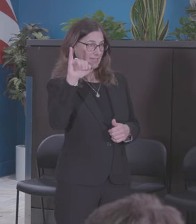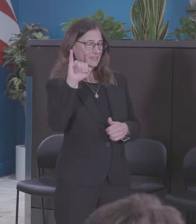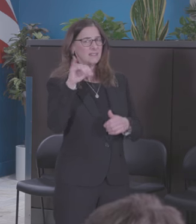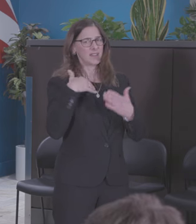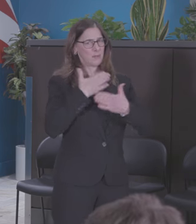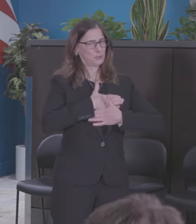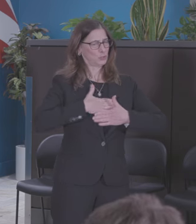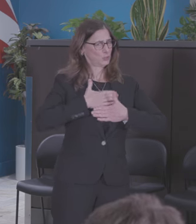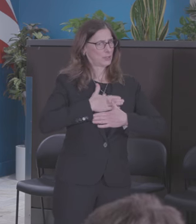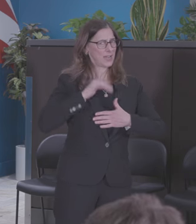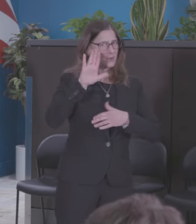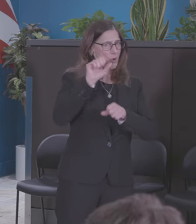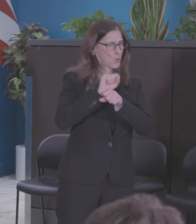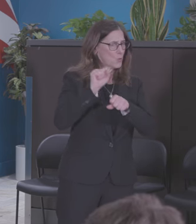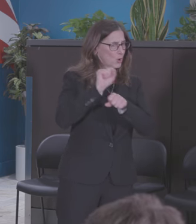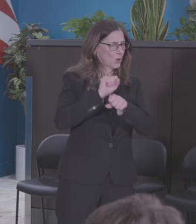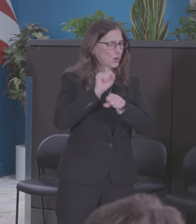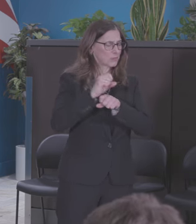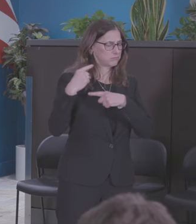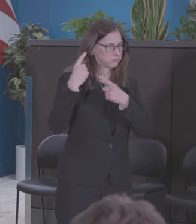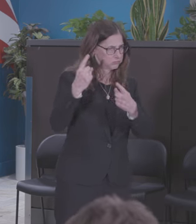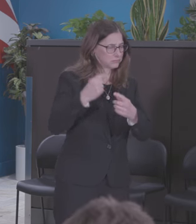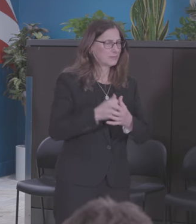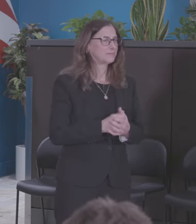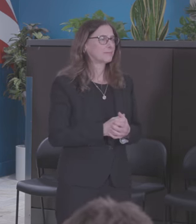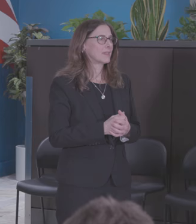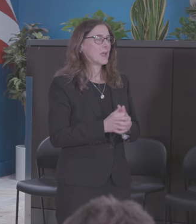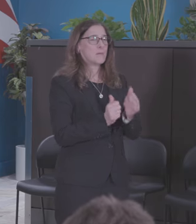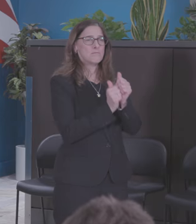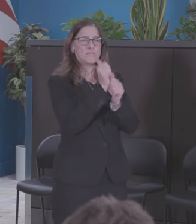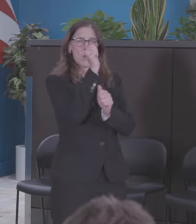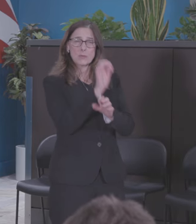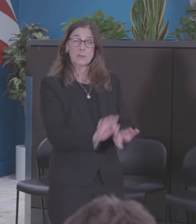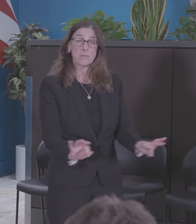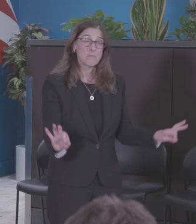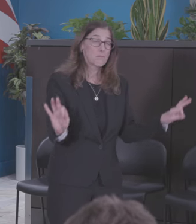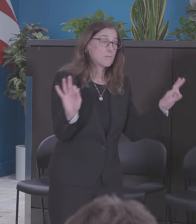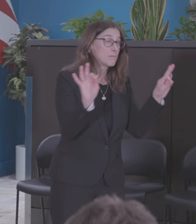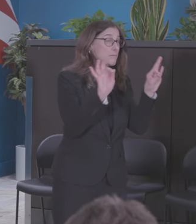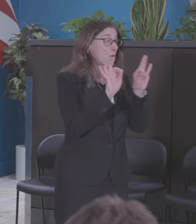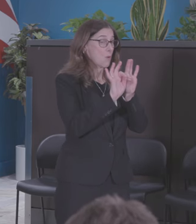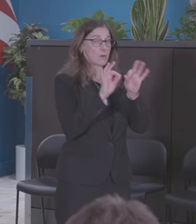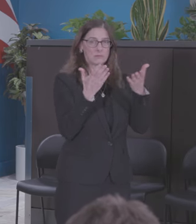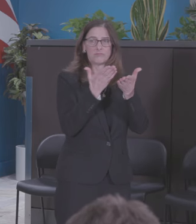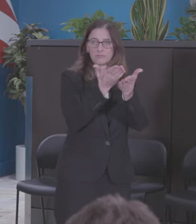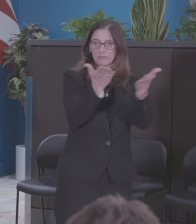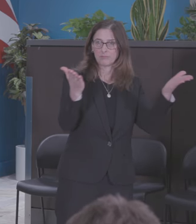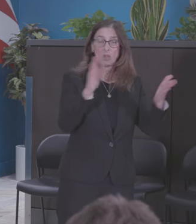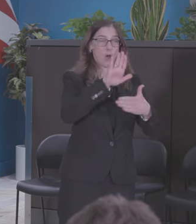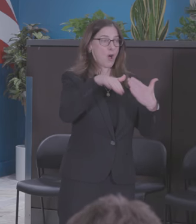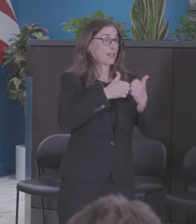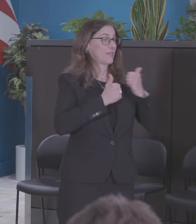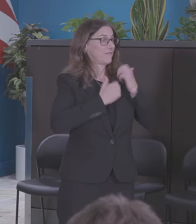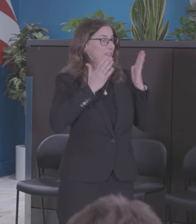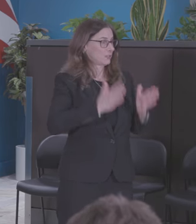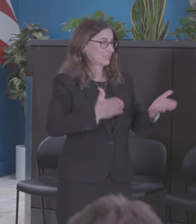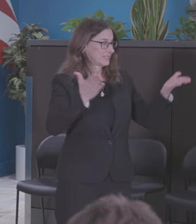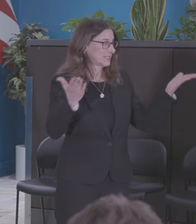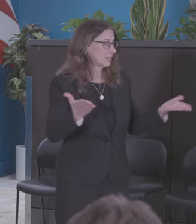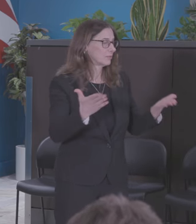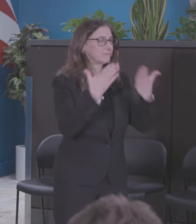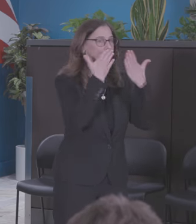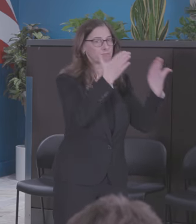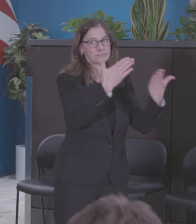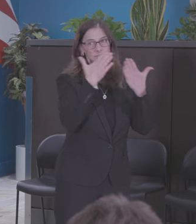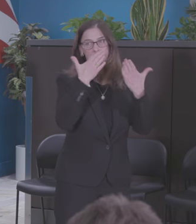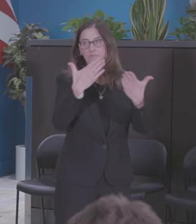you, Coleman. I think most importantly to all of the veterans here, we thank you for your service. We